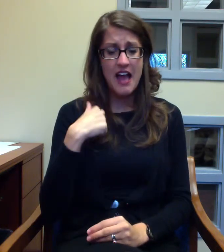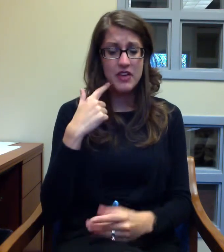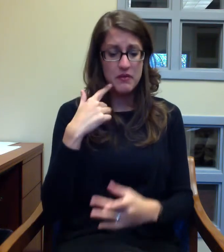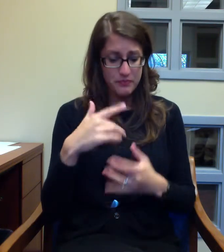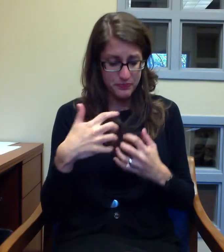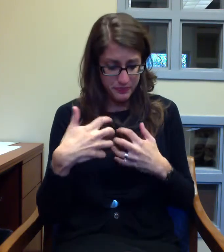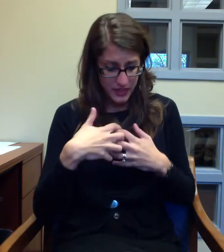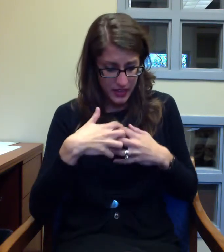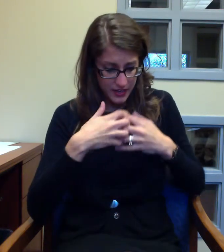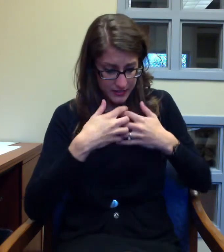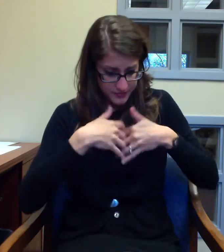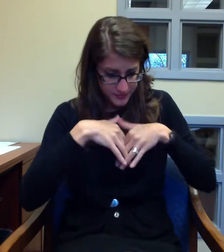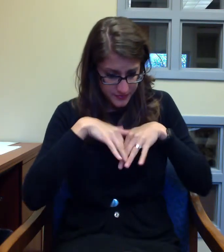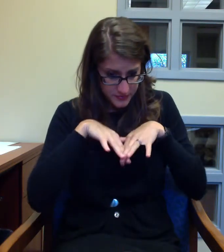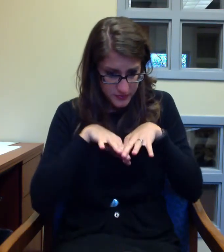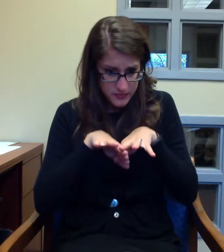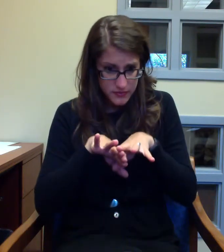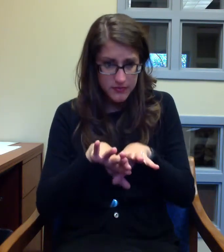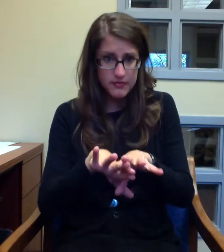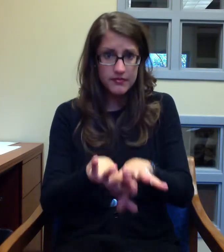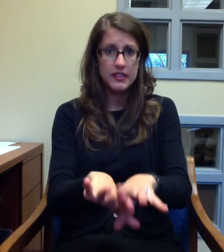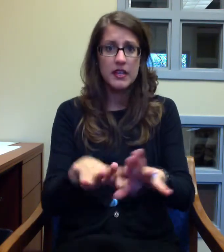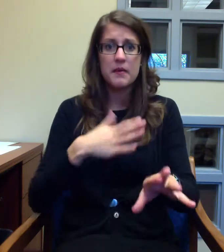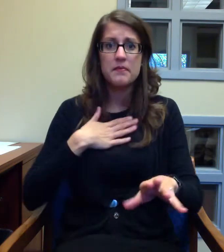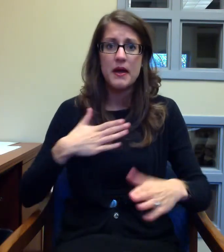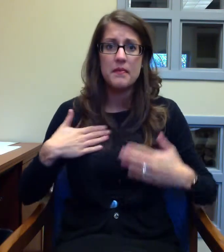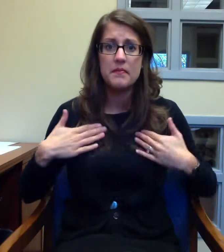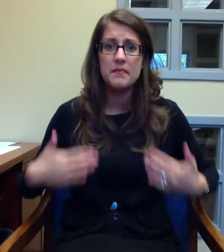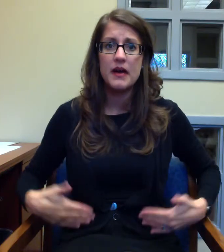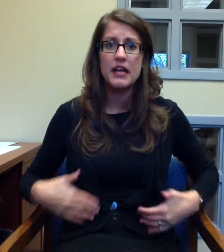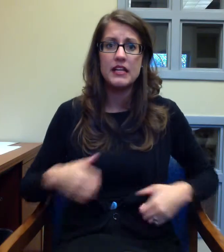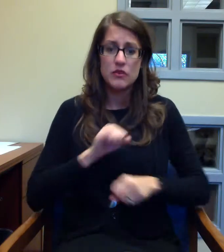were finally working together in order to keep me alive.